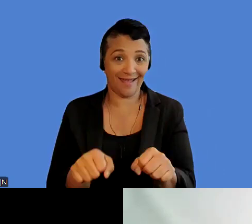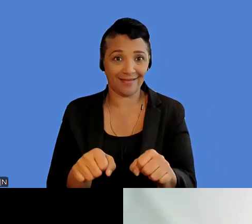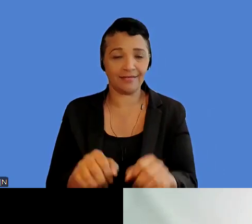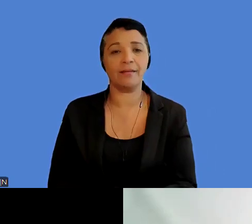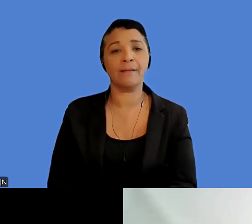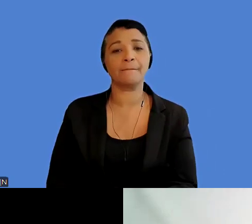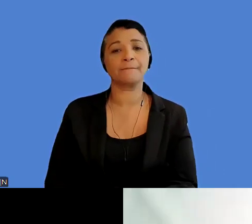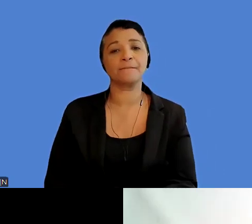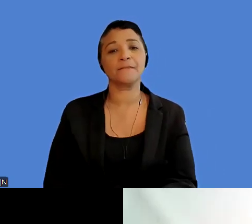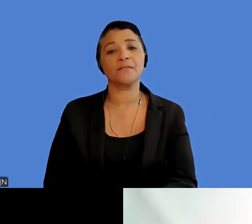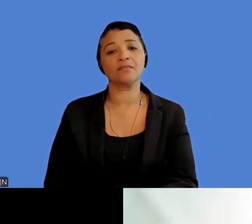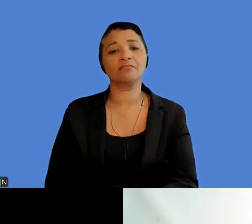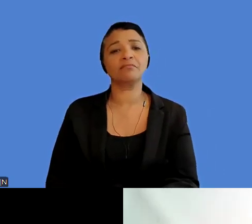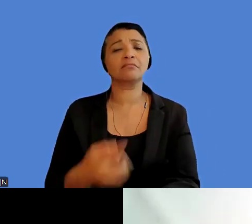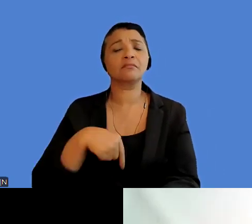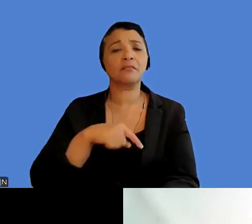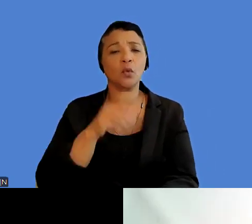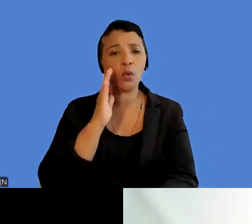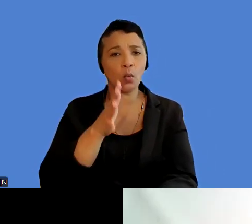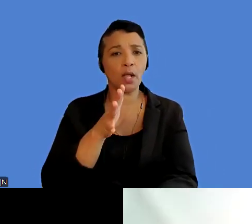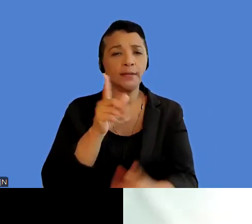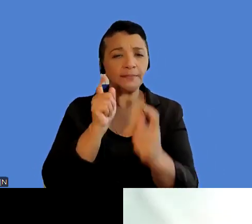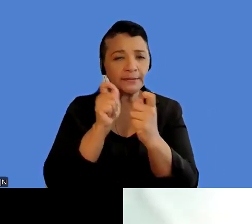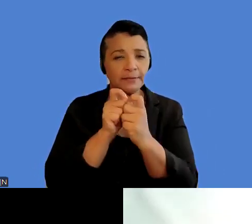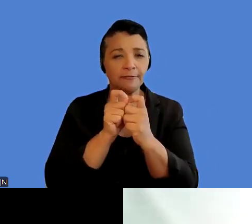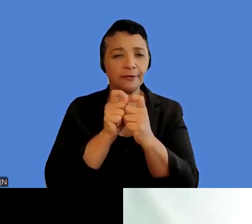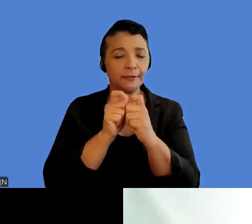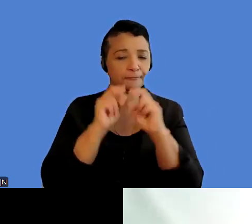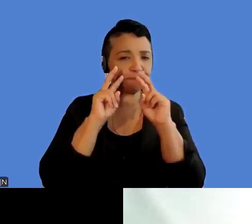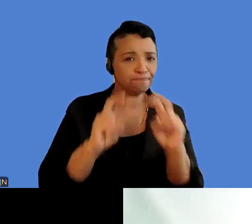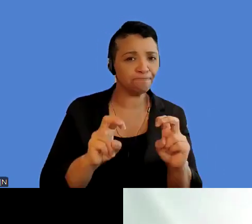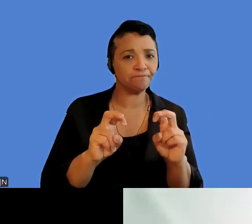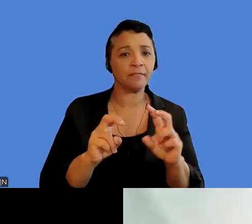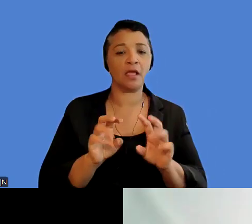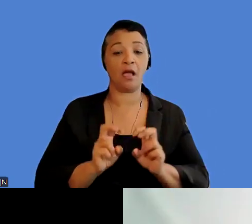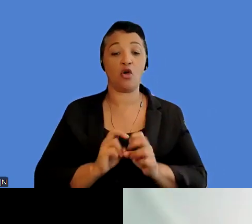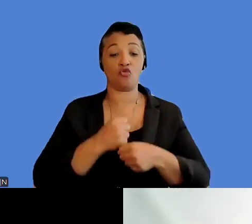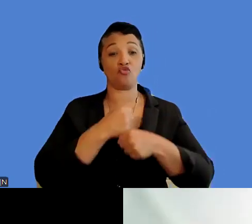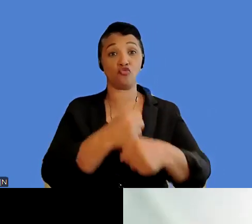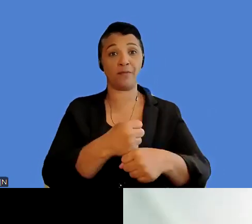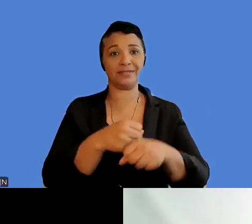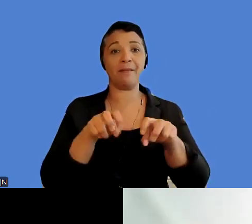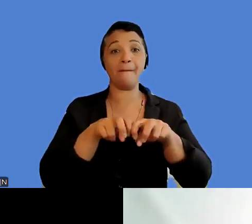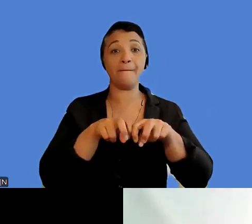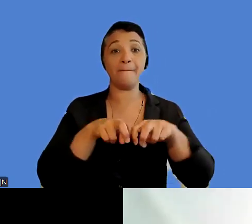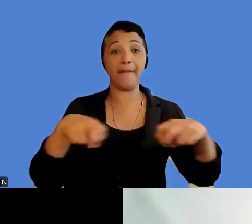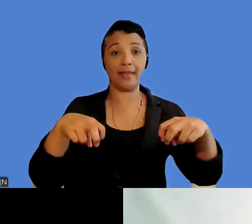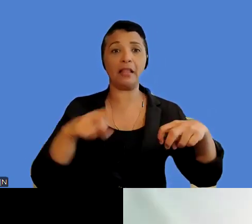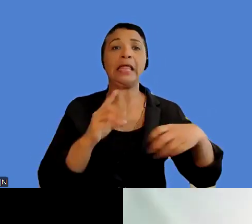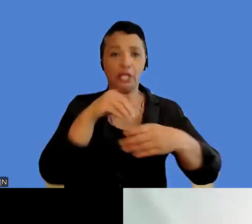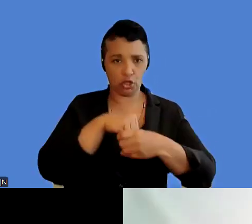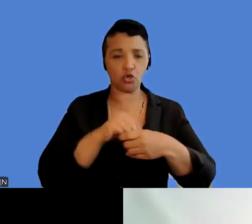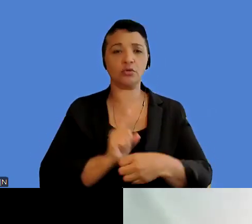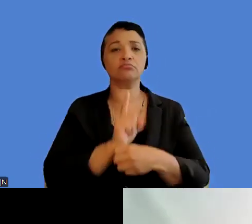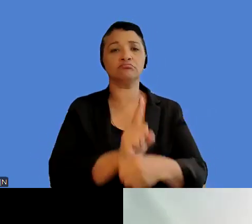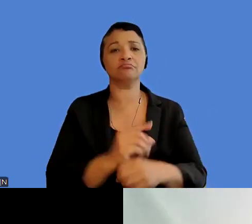We will specifically also be looking at having youth panelists across all panels rather than